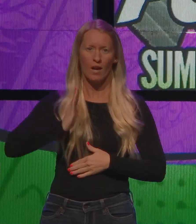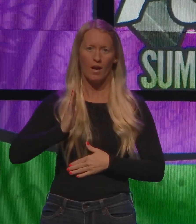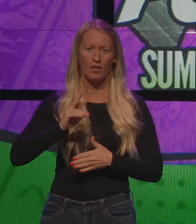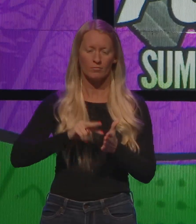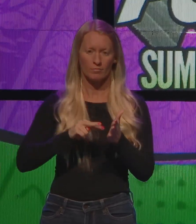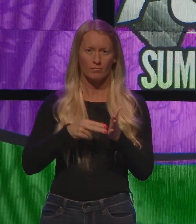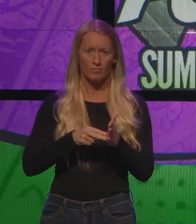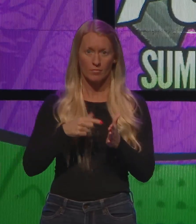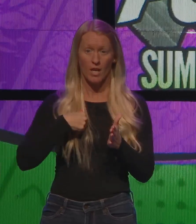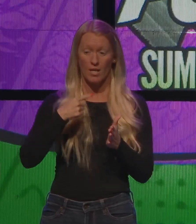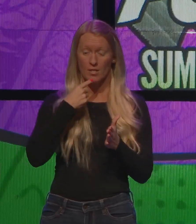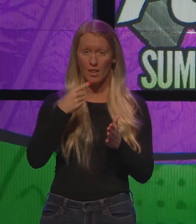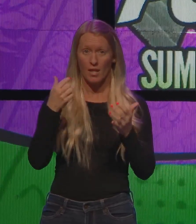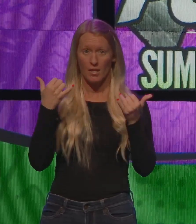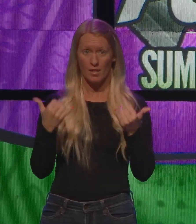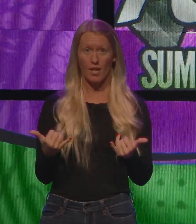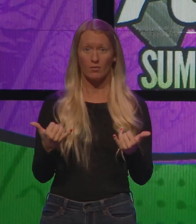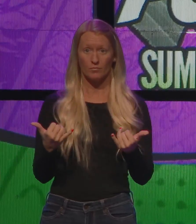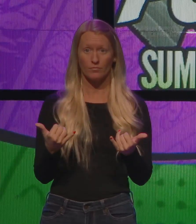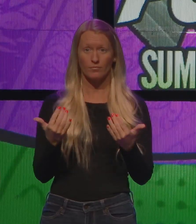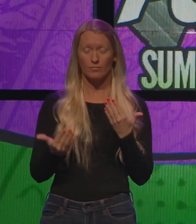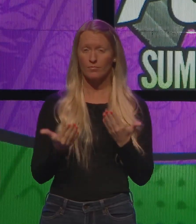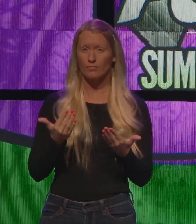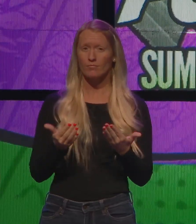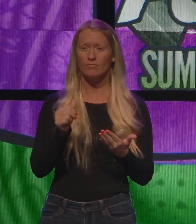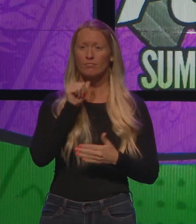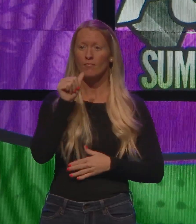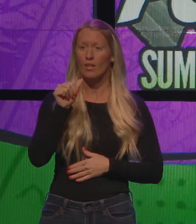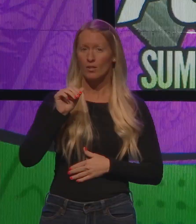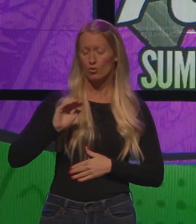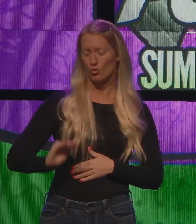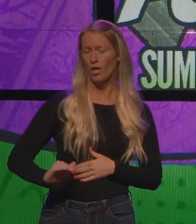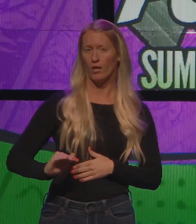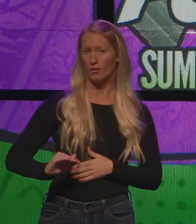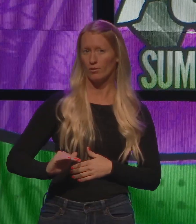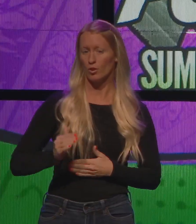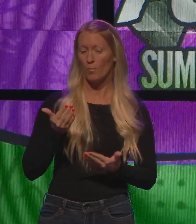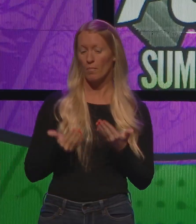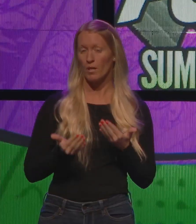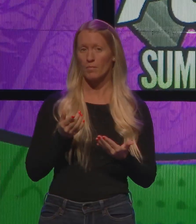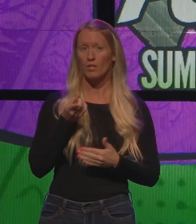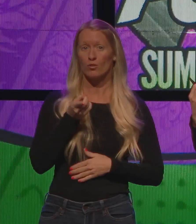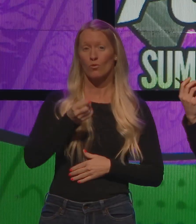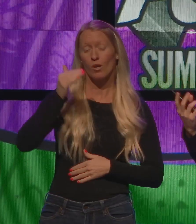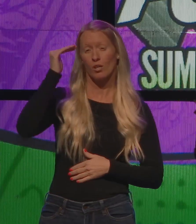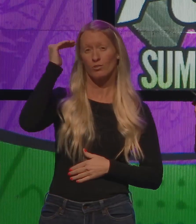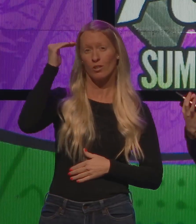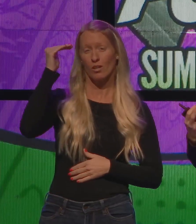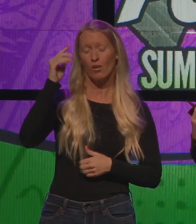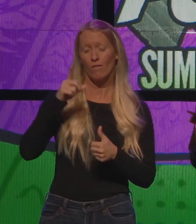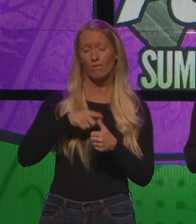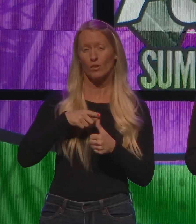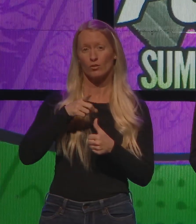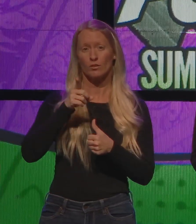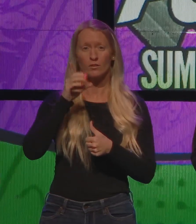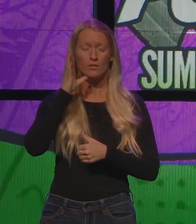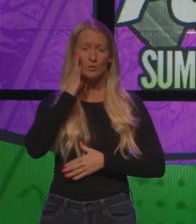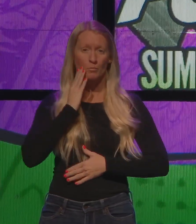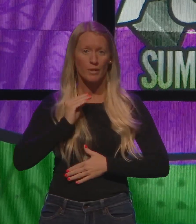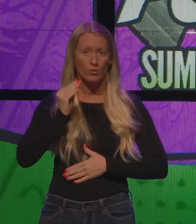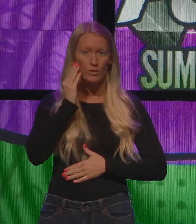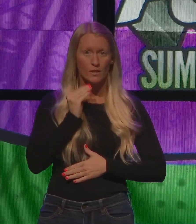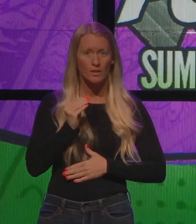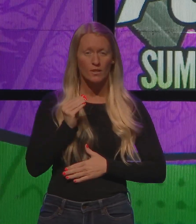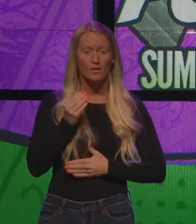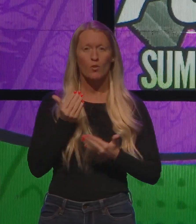say that even now. Maybe you're not a child. Maybe you are an adult and these are some of your first experiences.